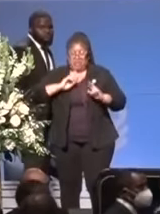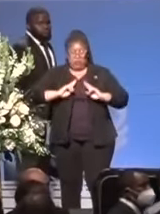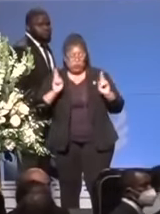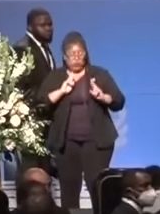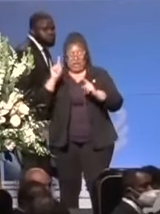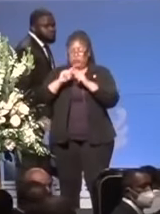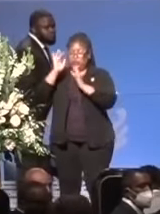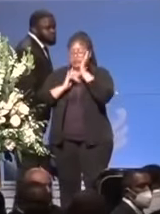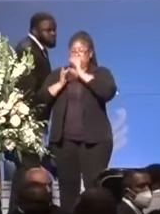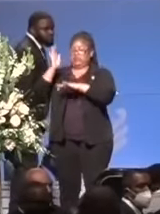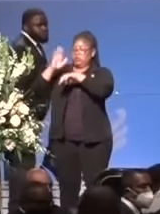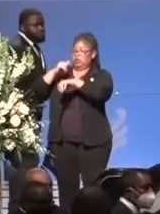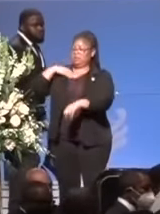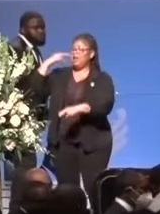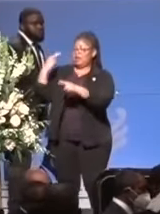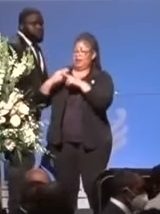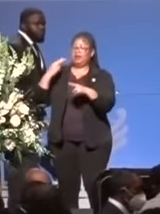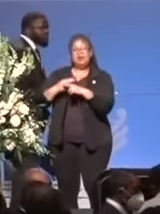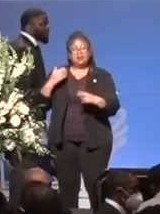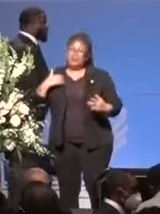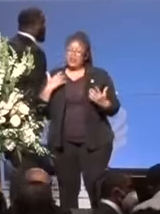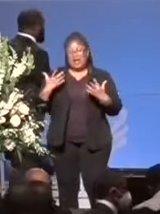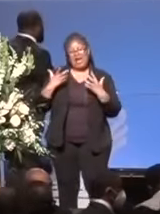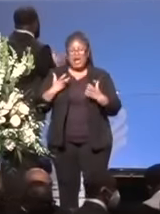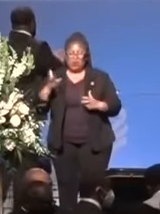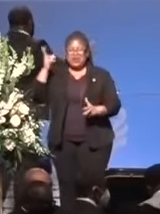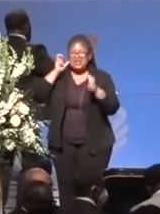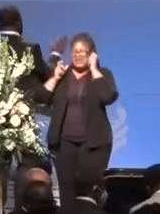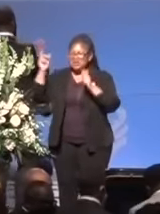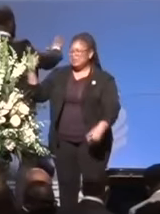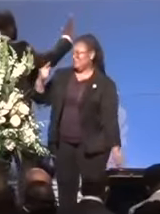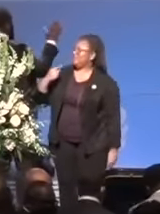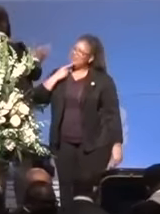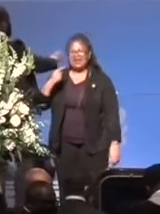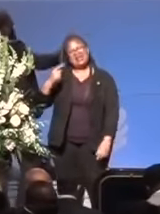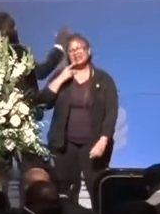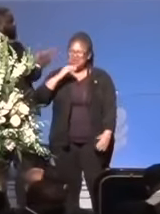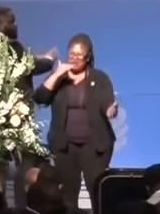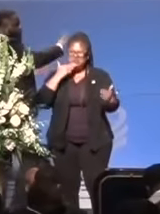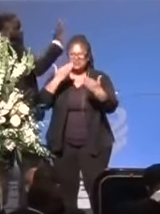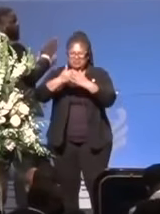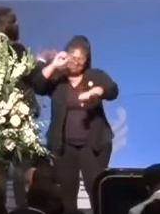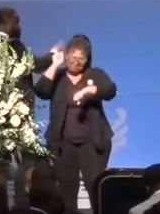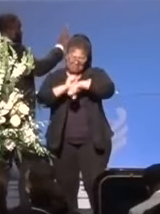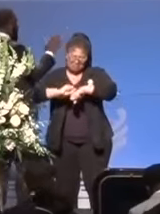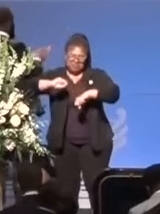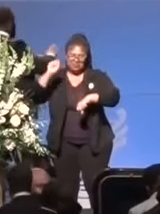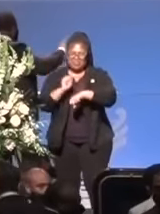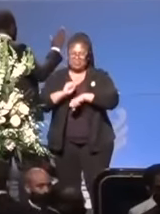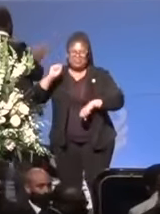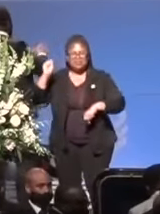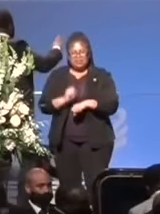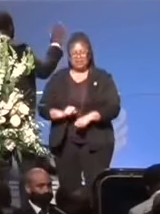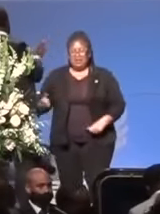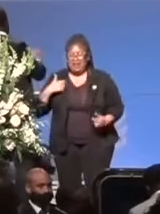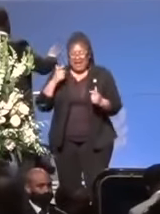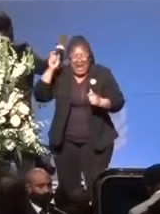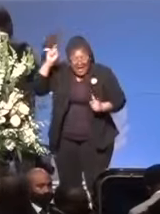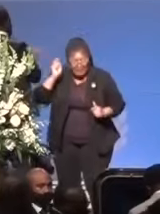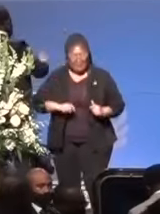come. I want to hear him say, "Well done." I got